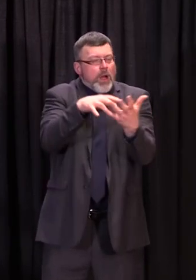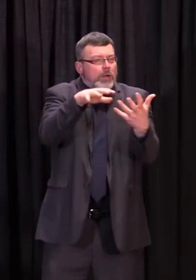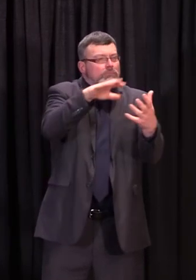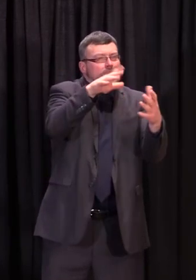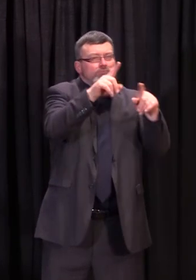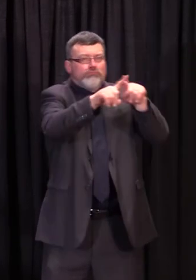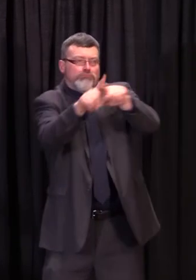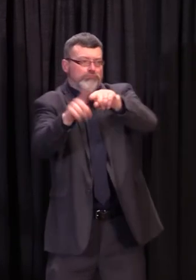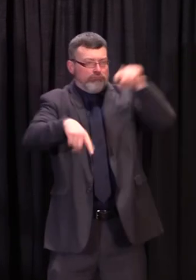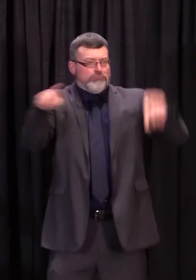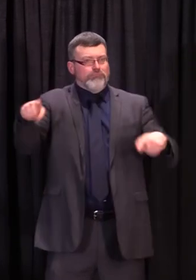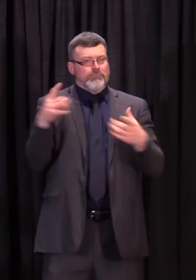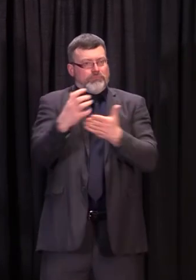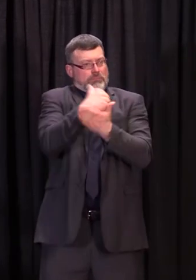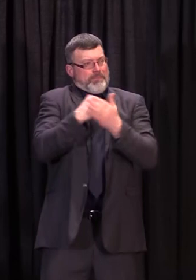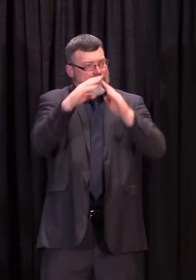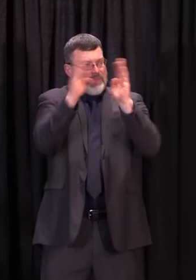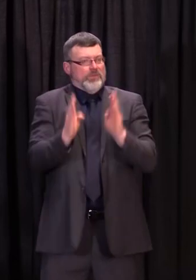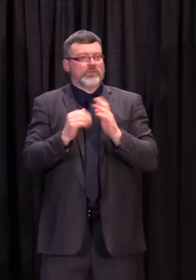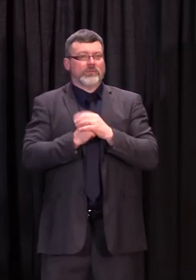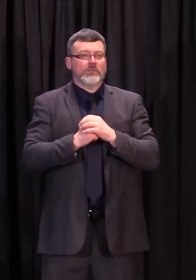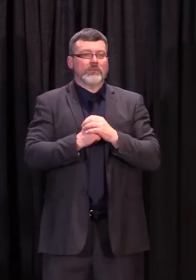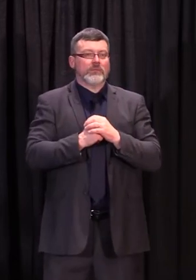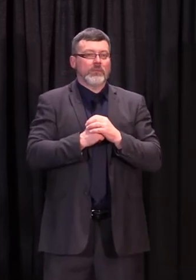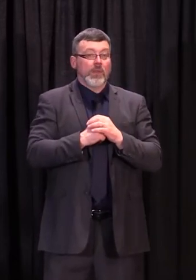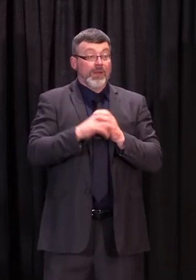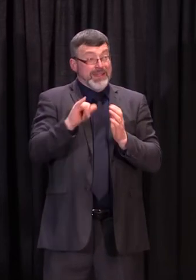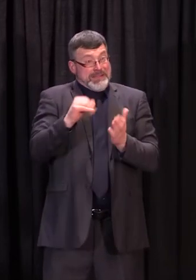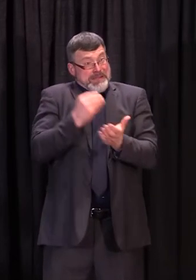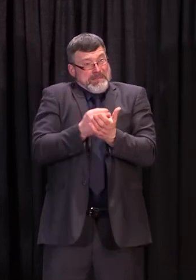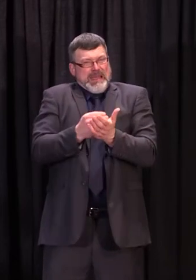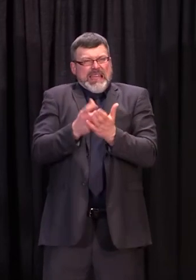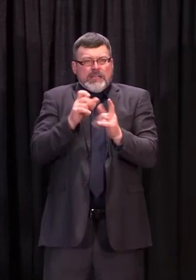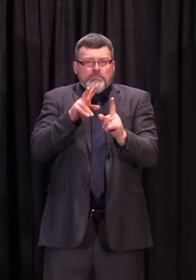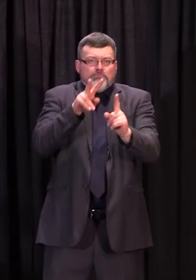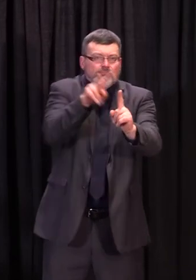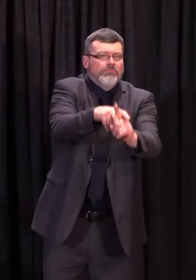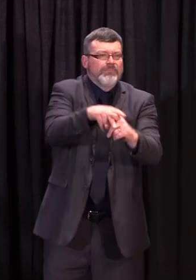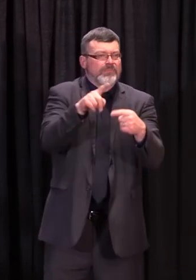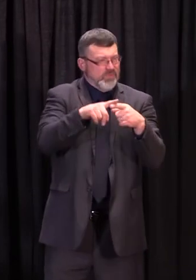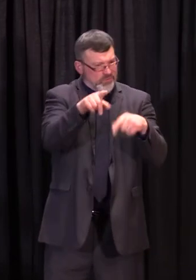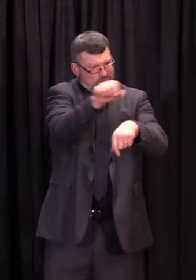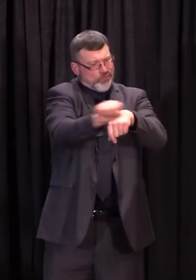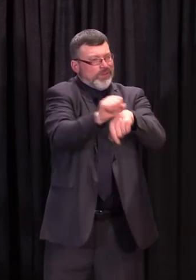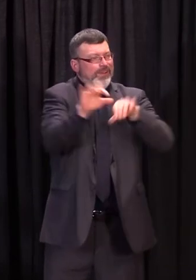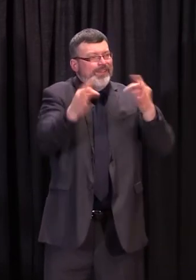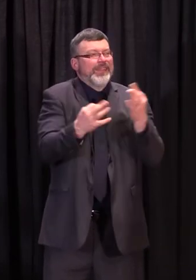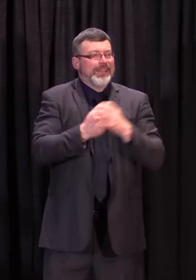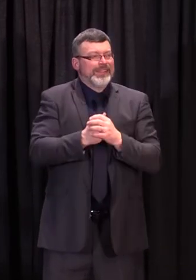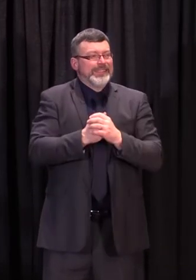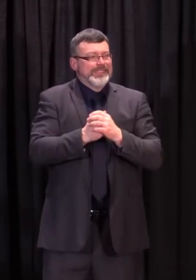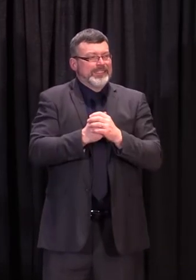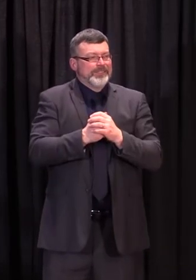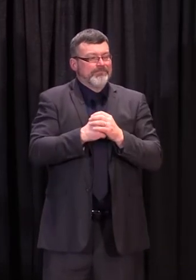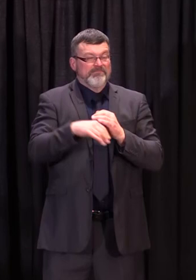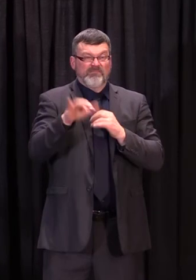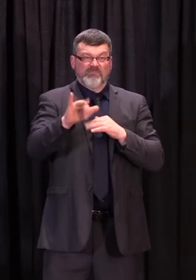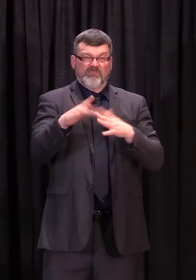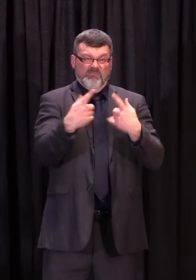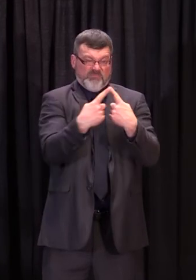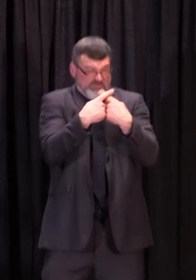We need to put this money to work for working families. They're depending on us. And with some